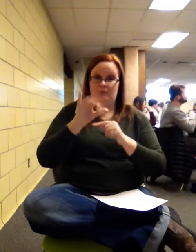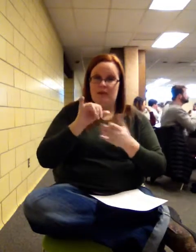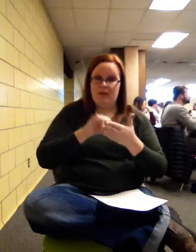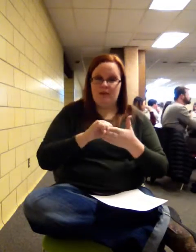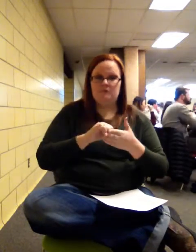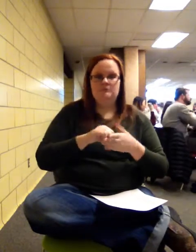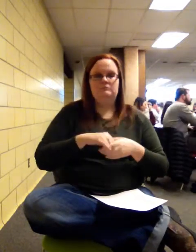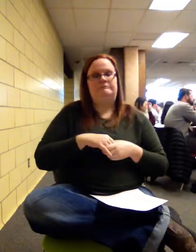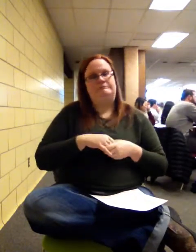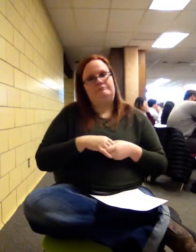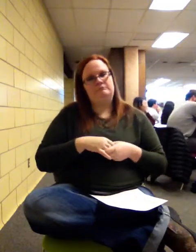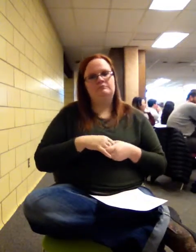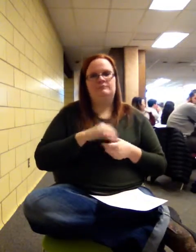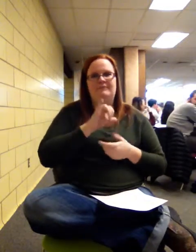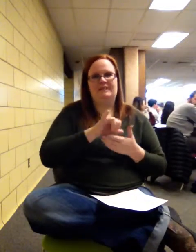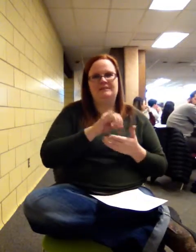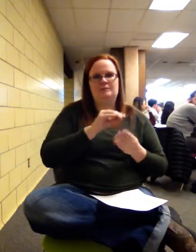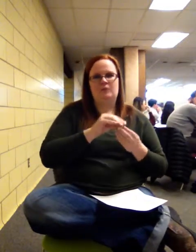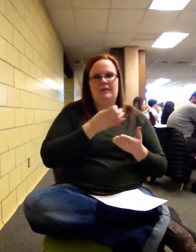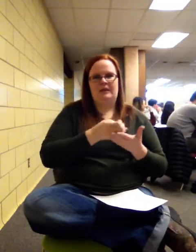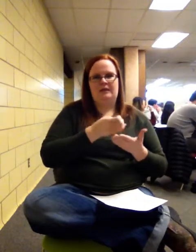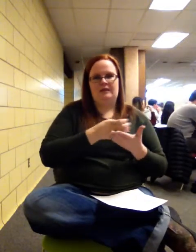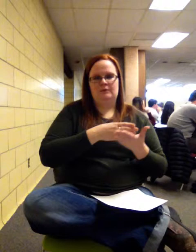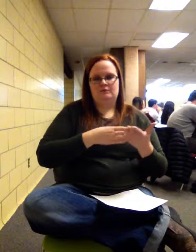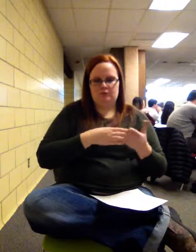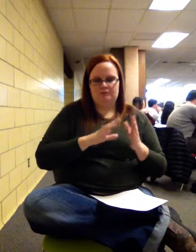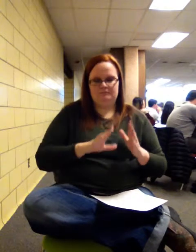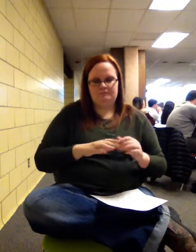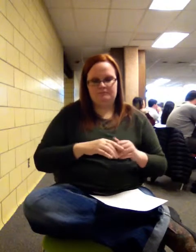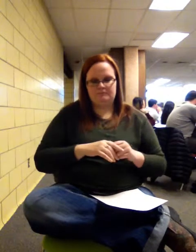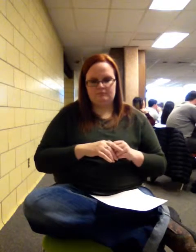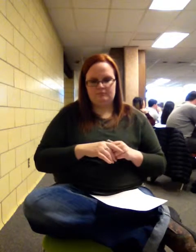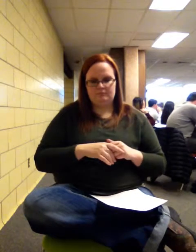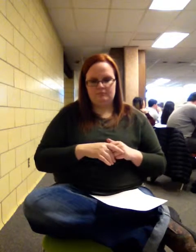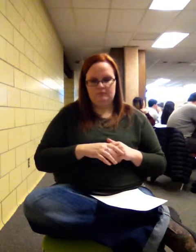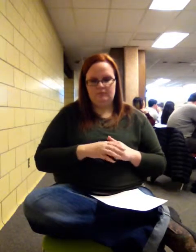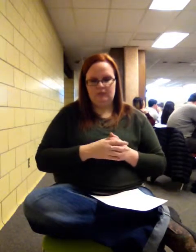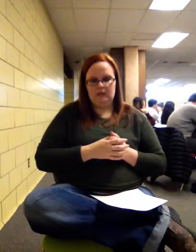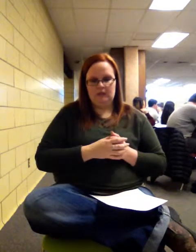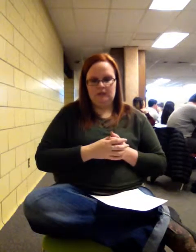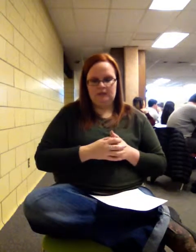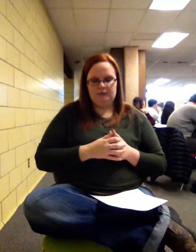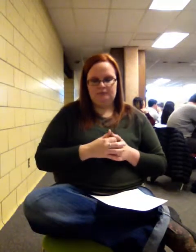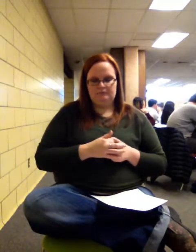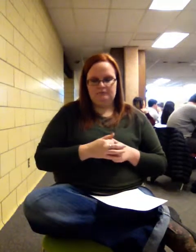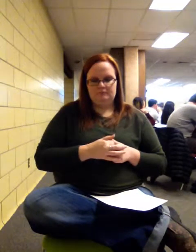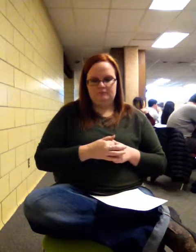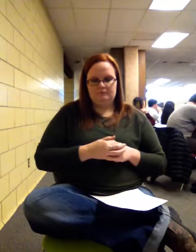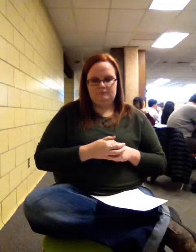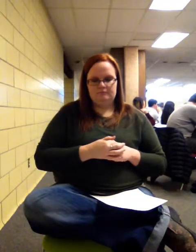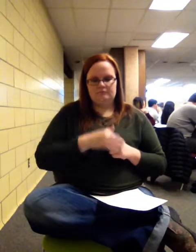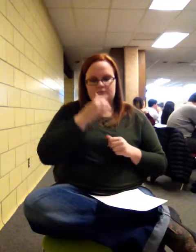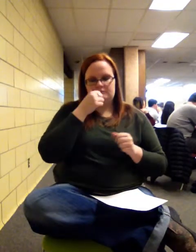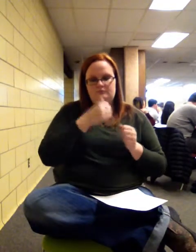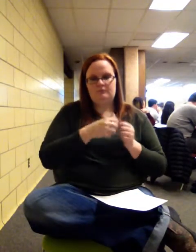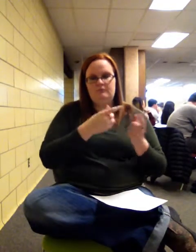the marketplace and start buying up these investments, then would that put some pressure on the interest rates to go up? Remember what's happening is the Fed is controlling